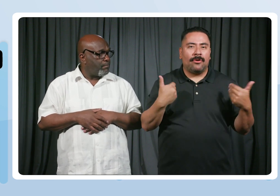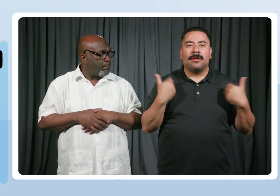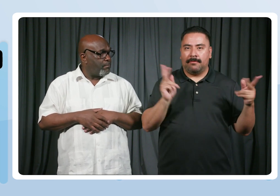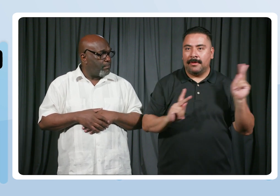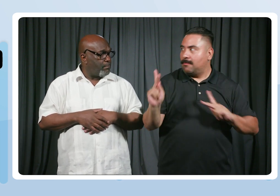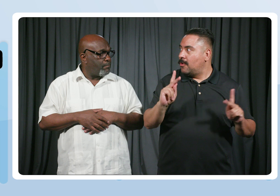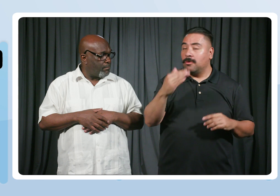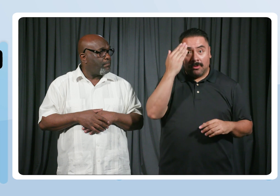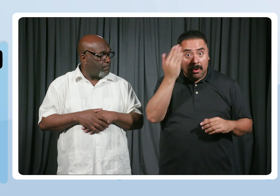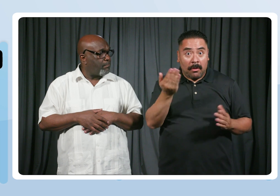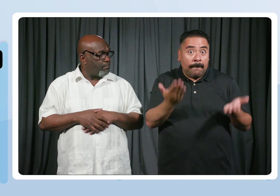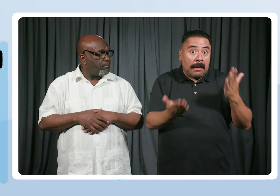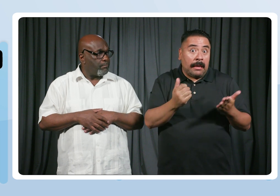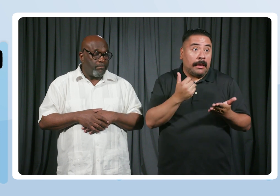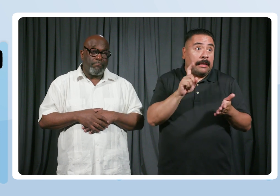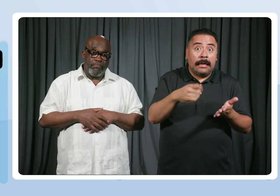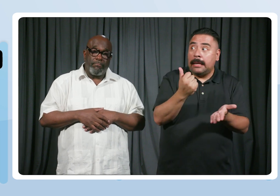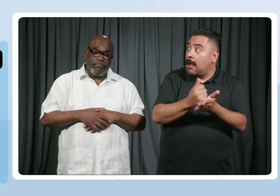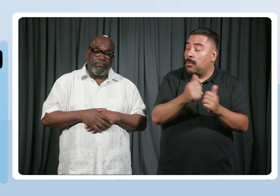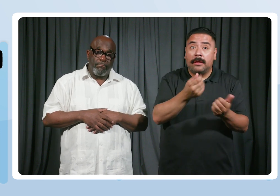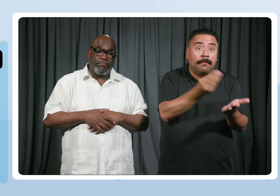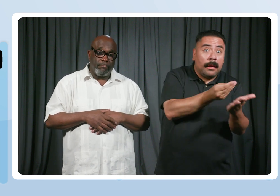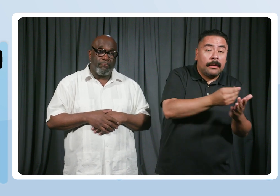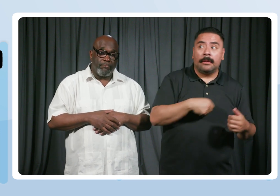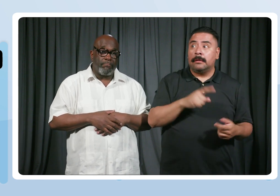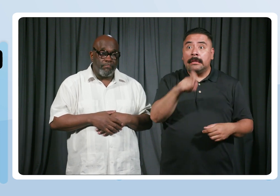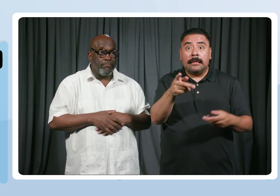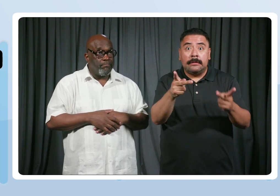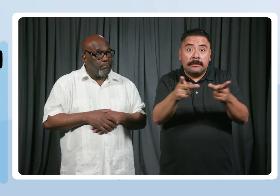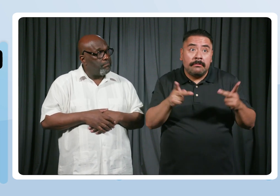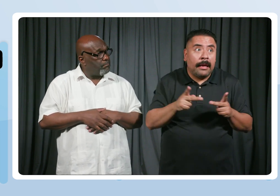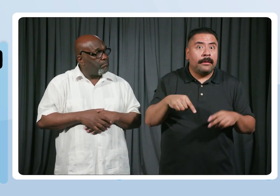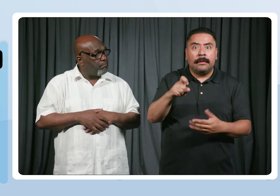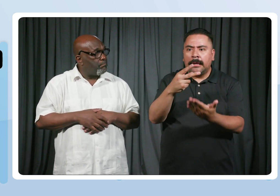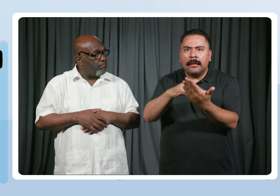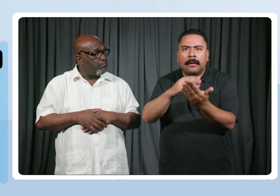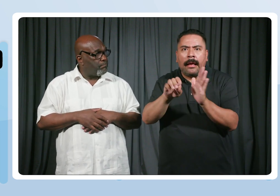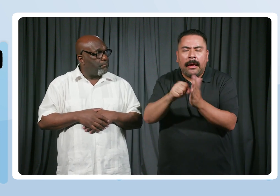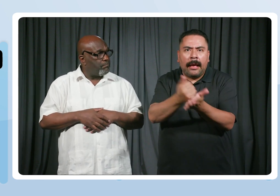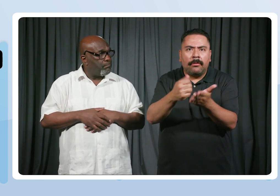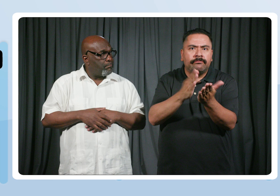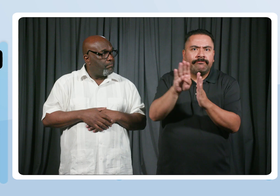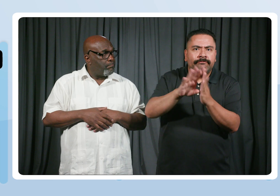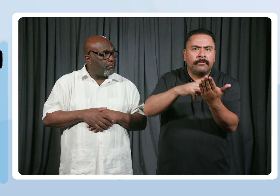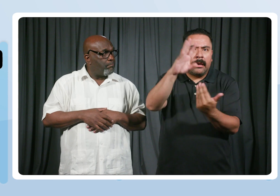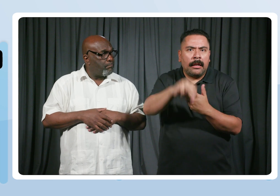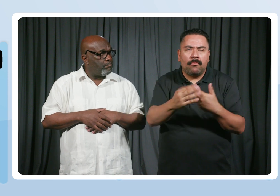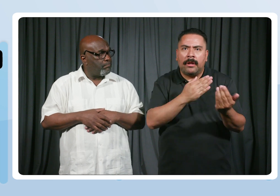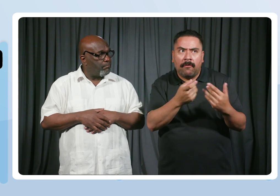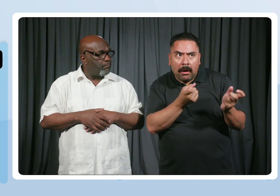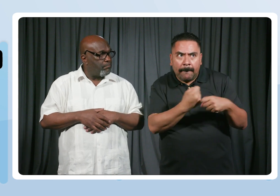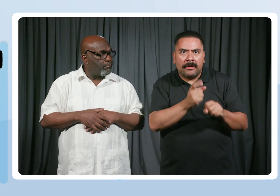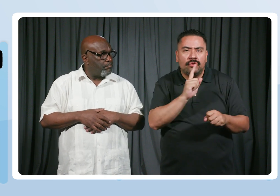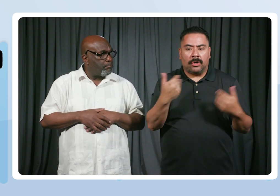people? Is it help with funding? Is it space? Is it a curriculum? Whatever it is, because we want to make sure it's a positive experience for the young